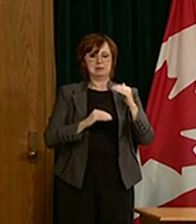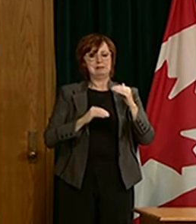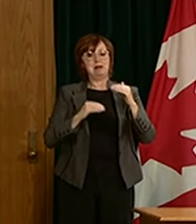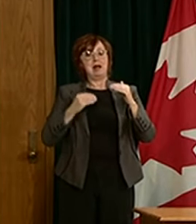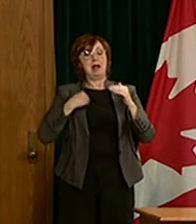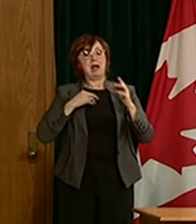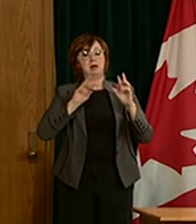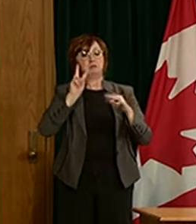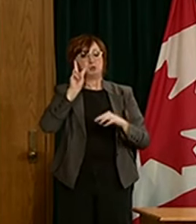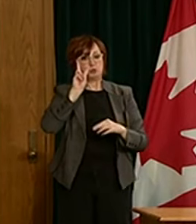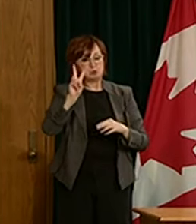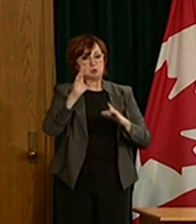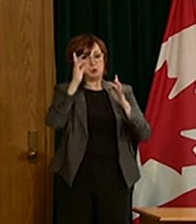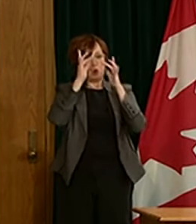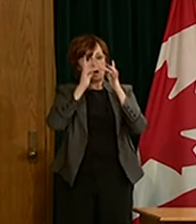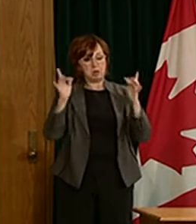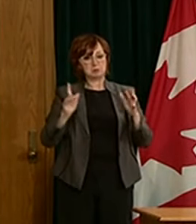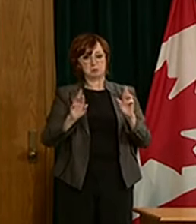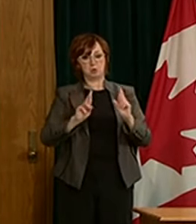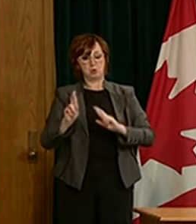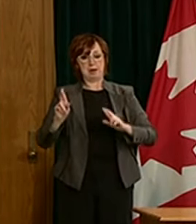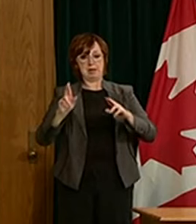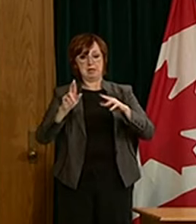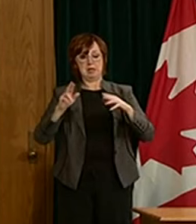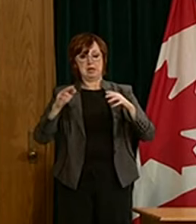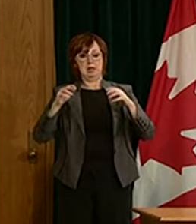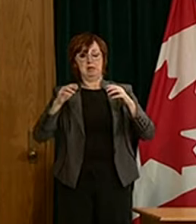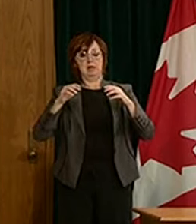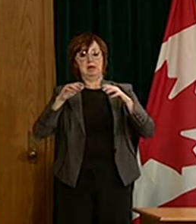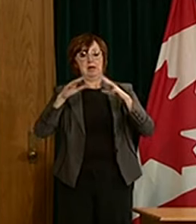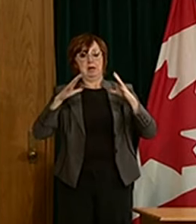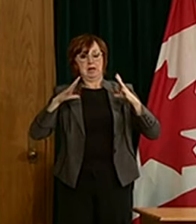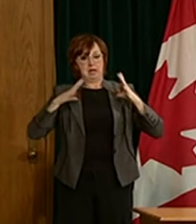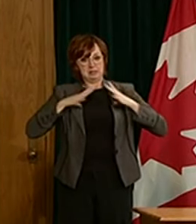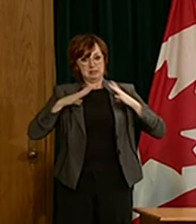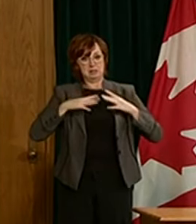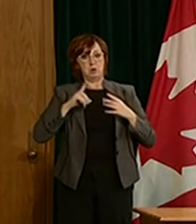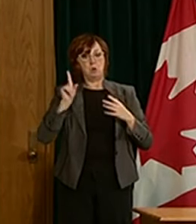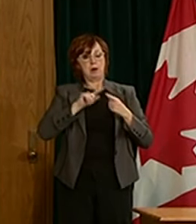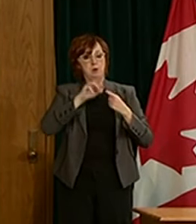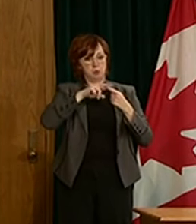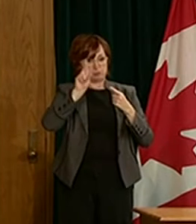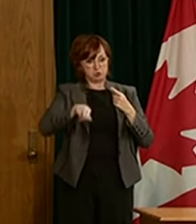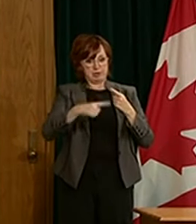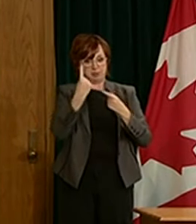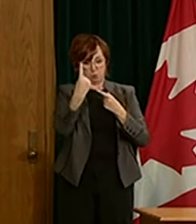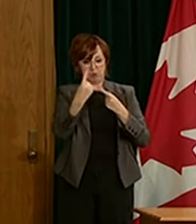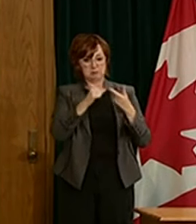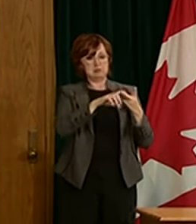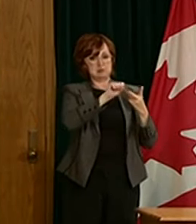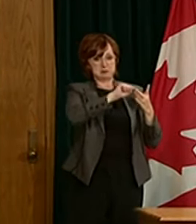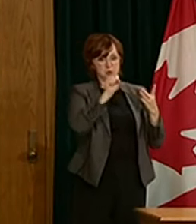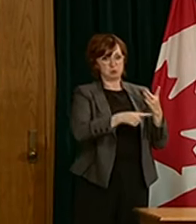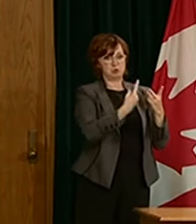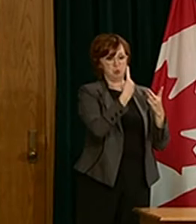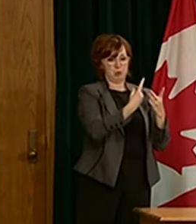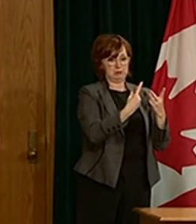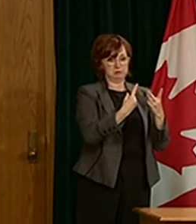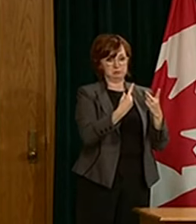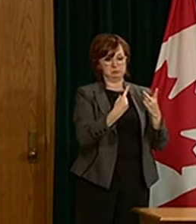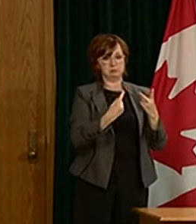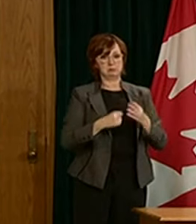be activating a field hospital in Regina and one in Saskatoon in order to give us the additional space in order